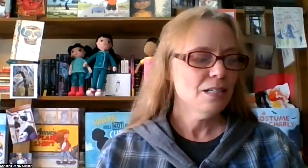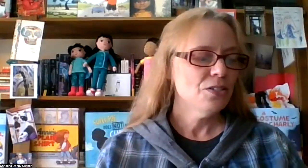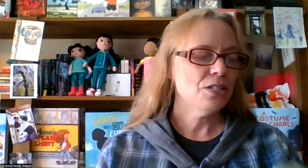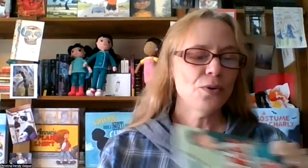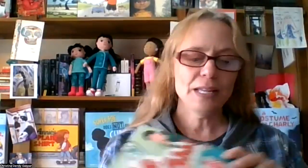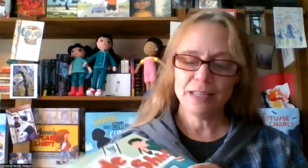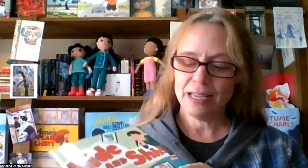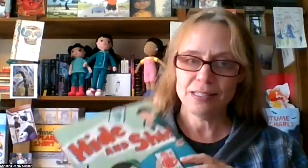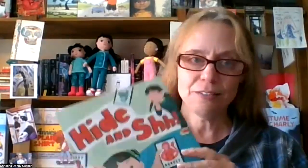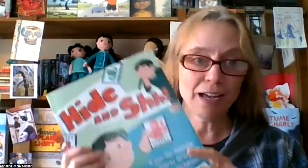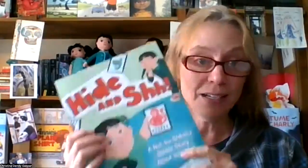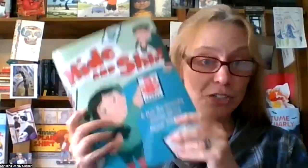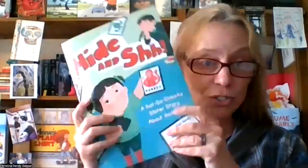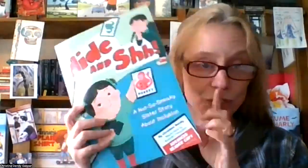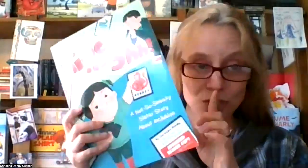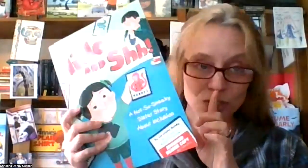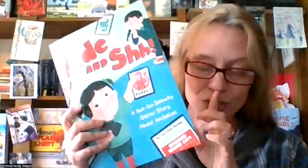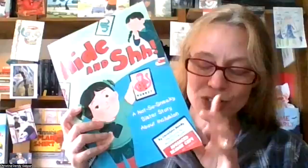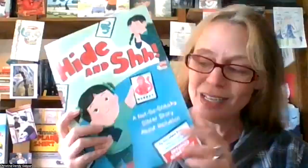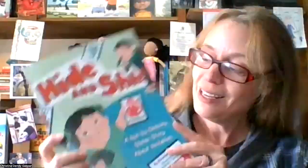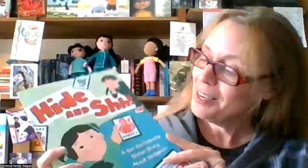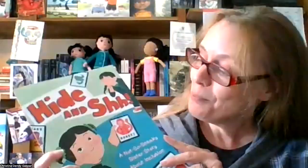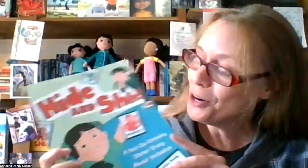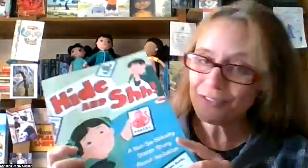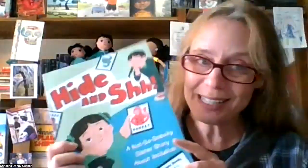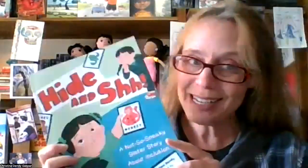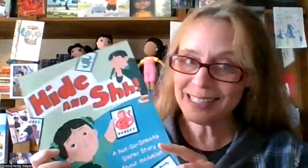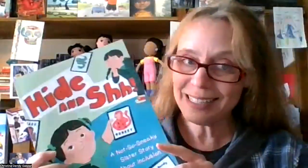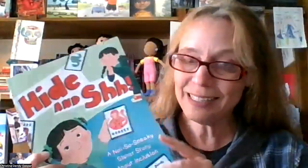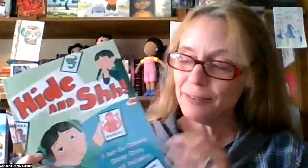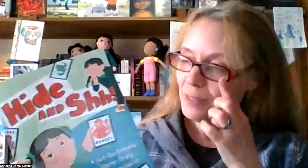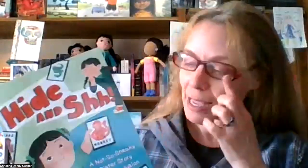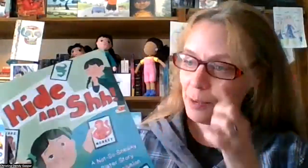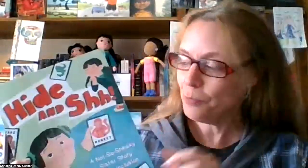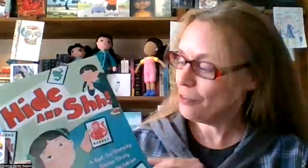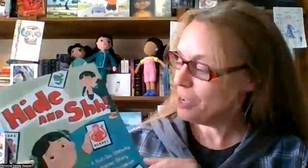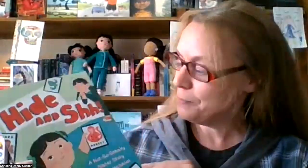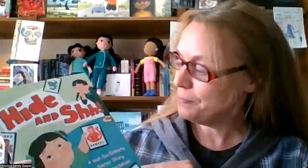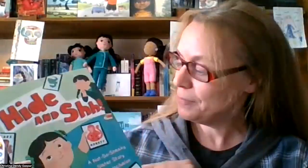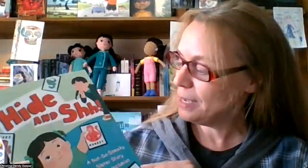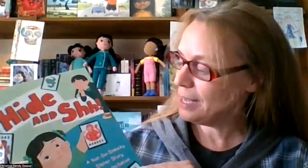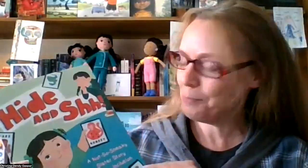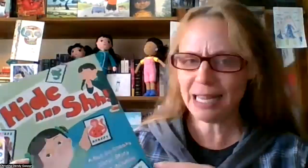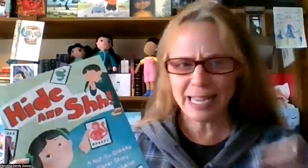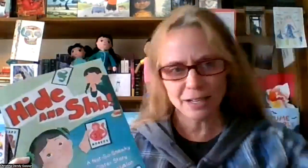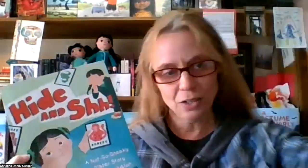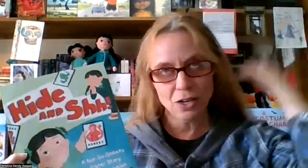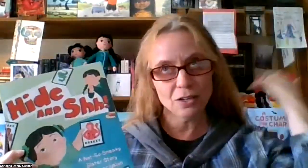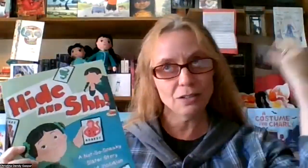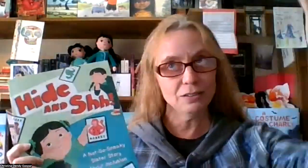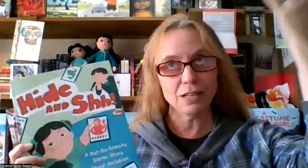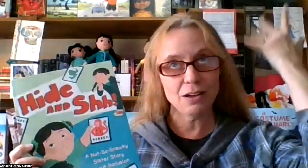mine. So in the case of hide and shh, part of this idea came from